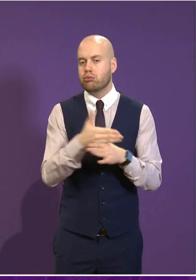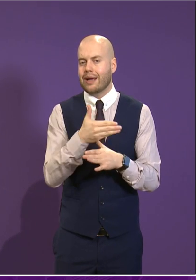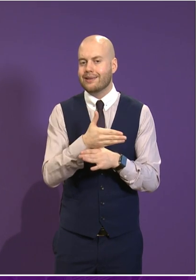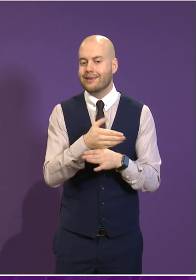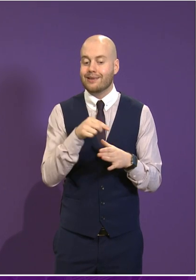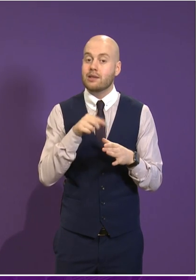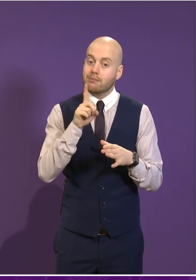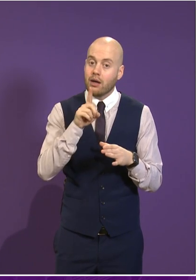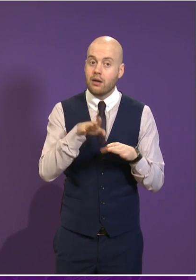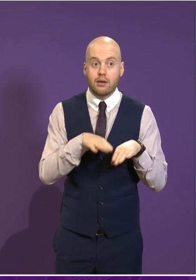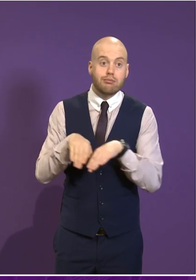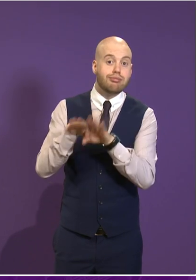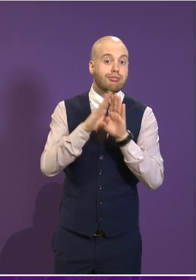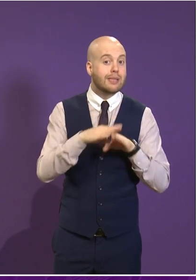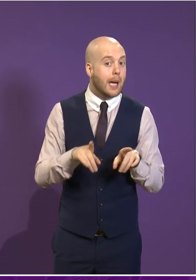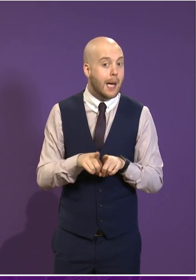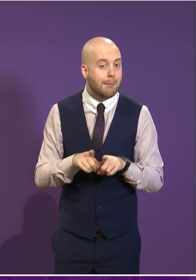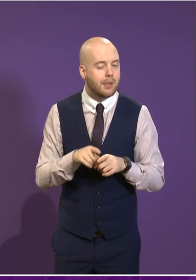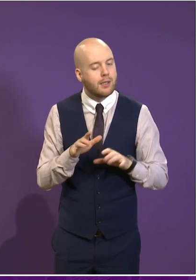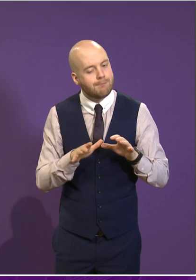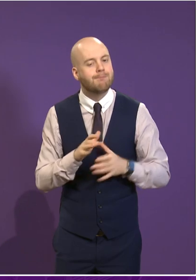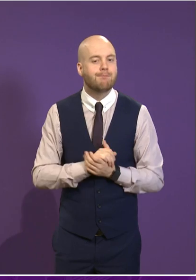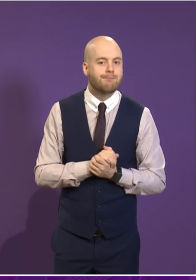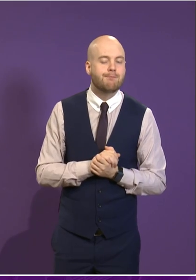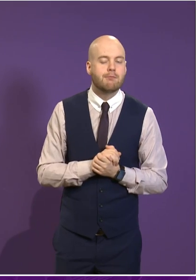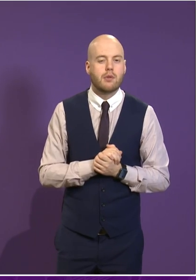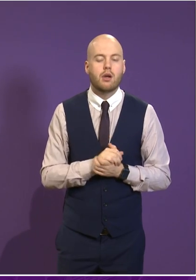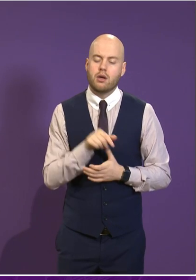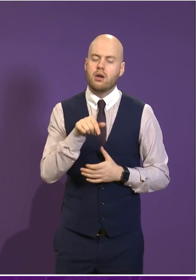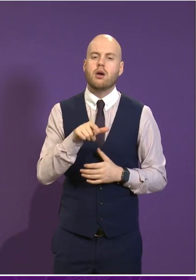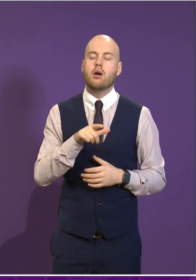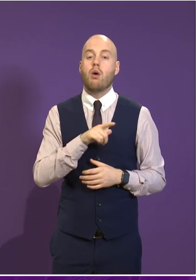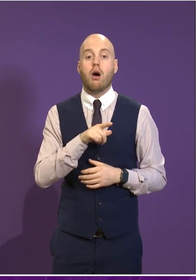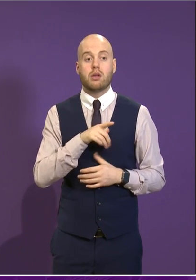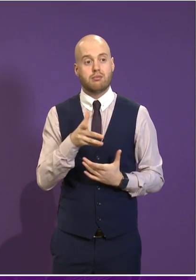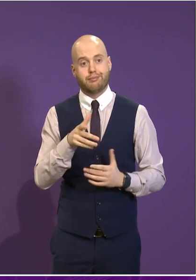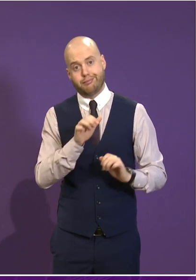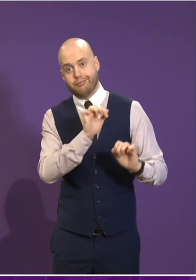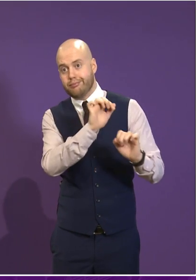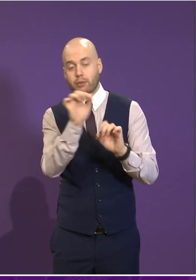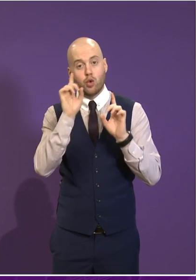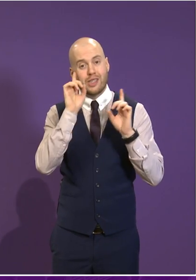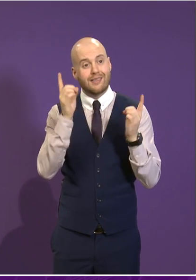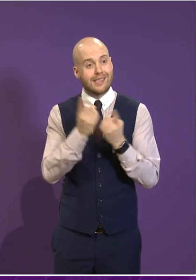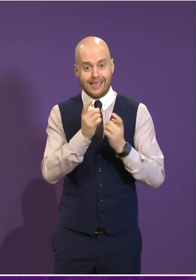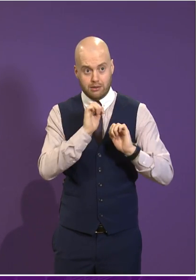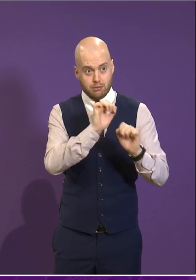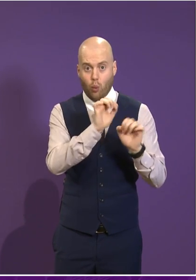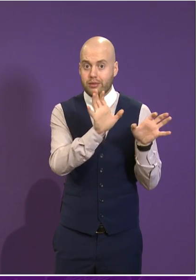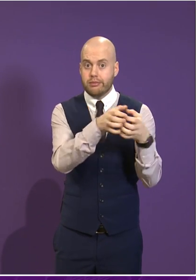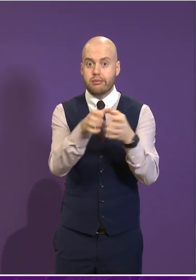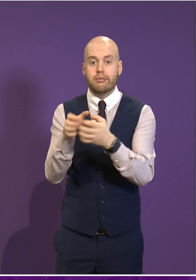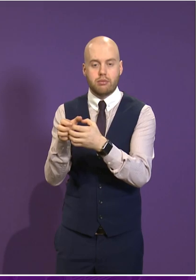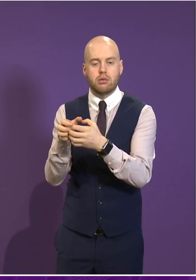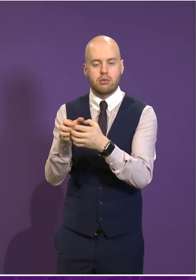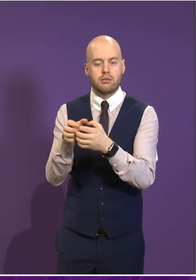board. Part of that lies out with it being a university, and actually onto some of the